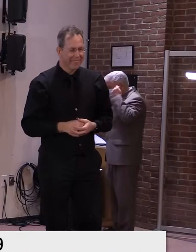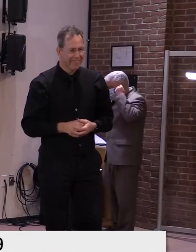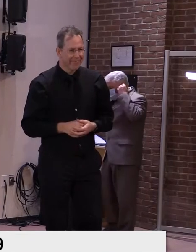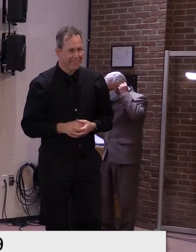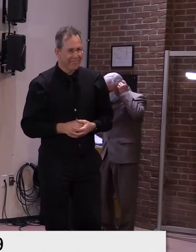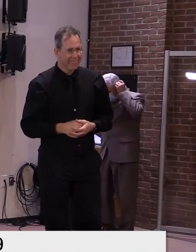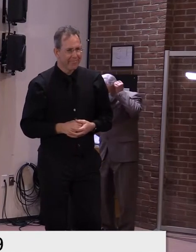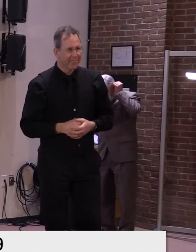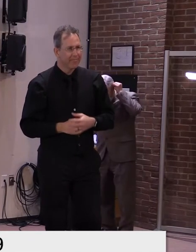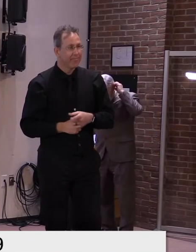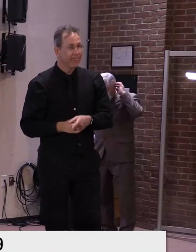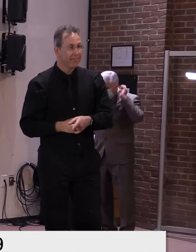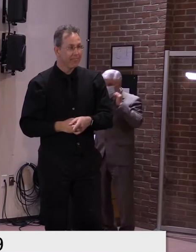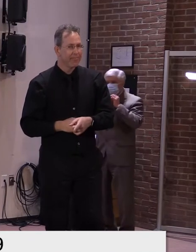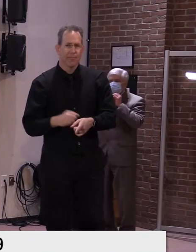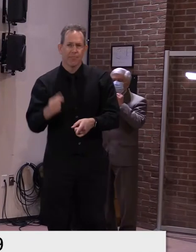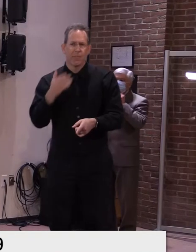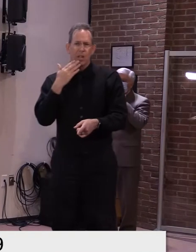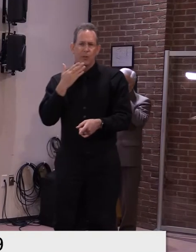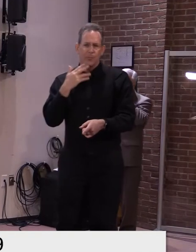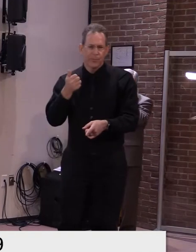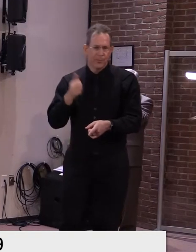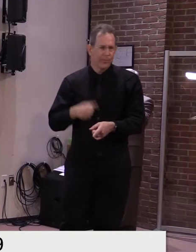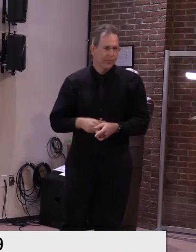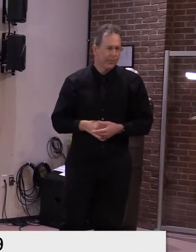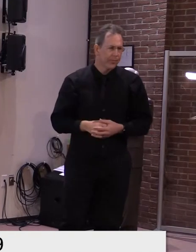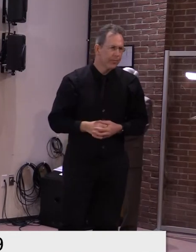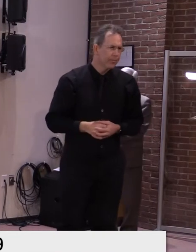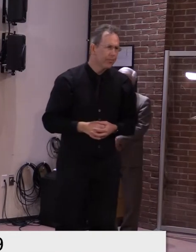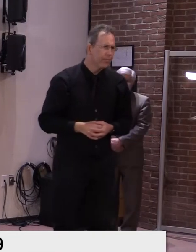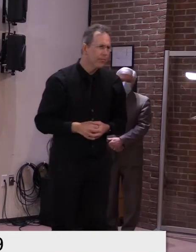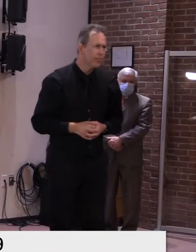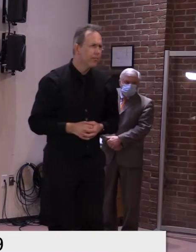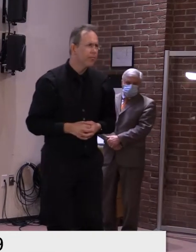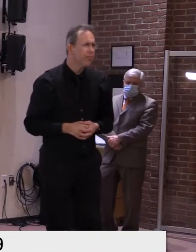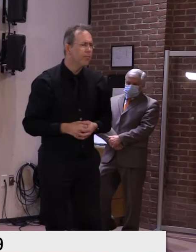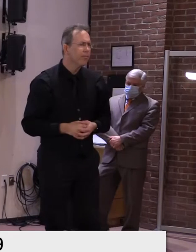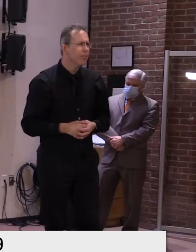Thank you. First question is, I noticed that